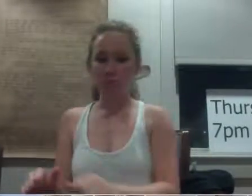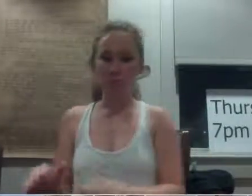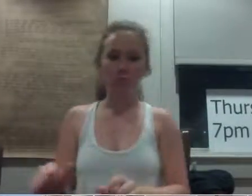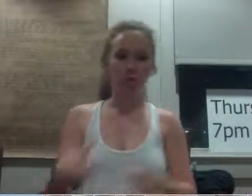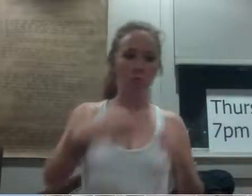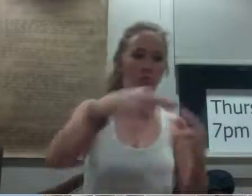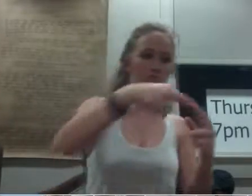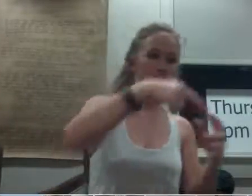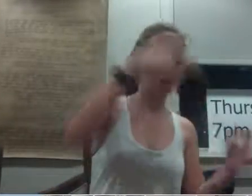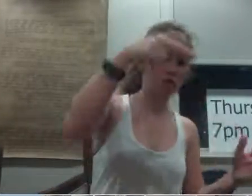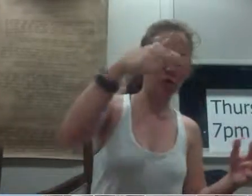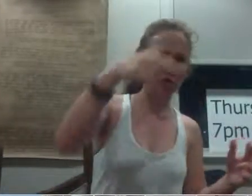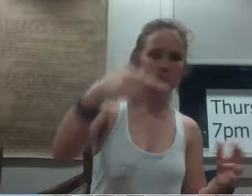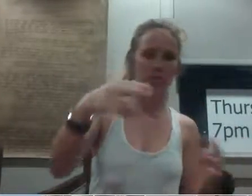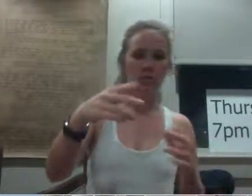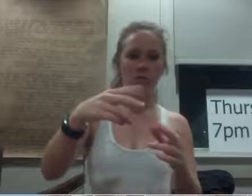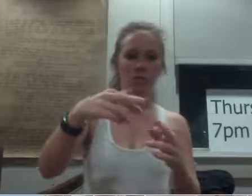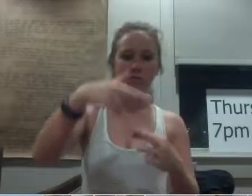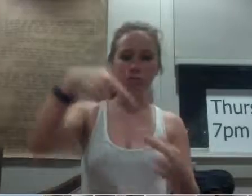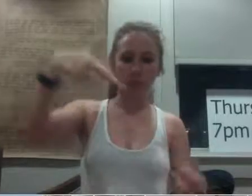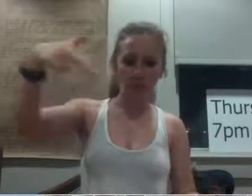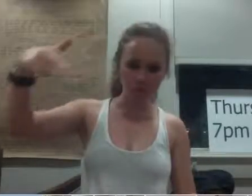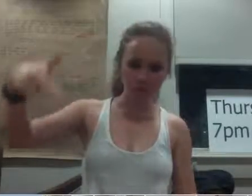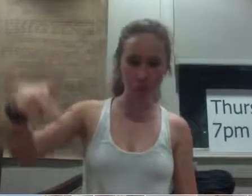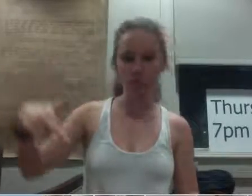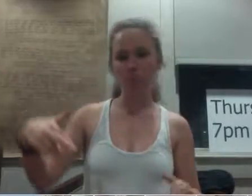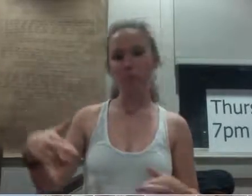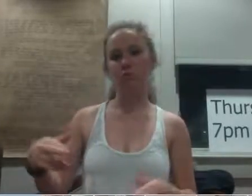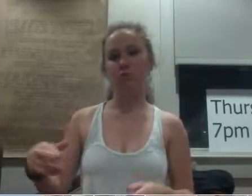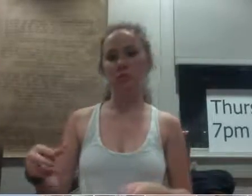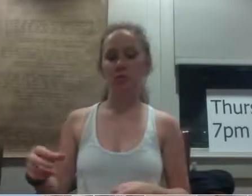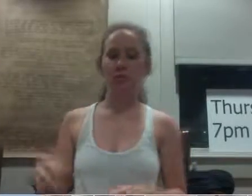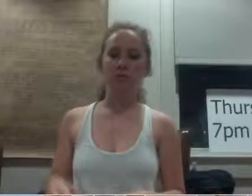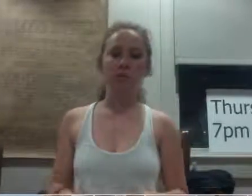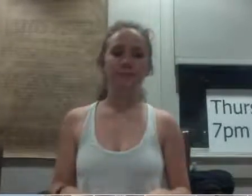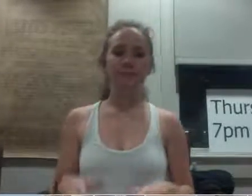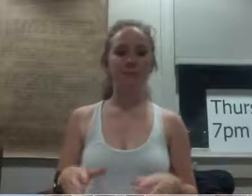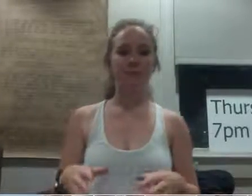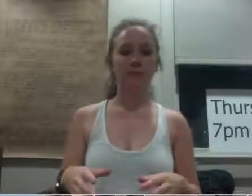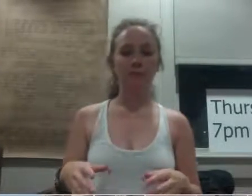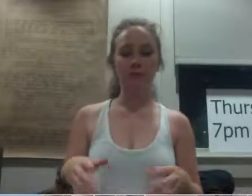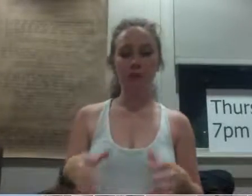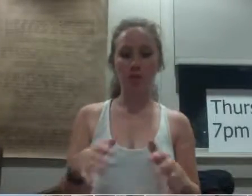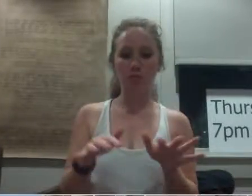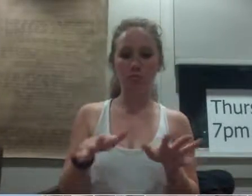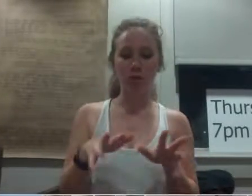They come in different sizes and shapes. Some are spiral.